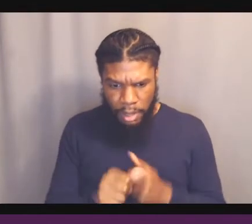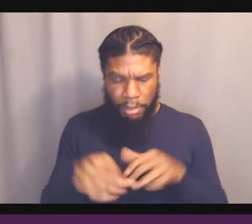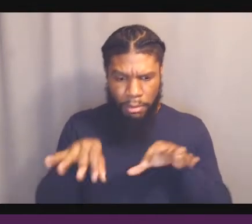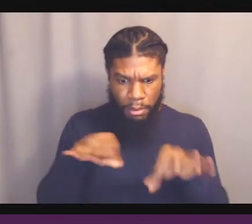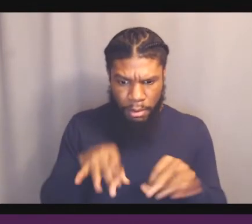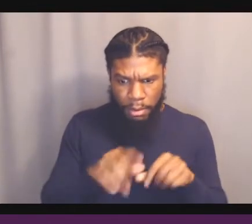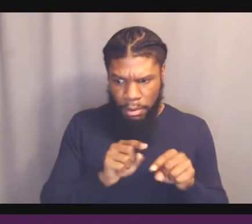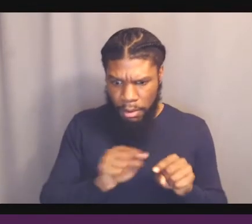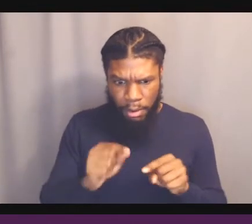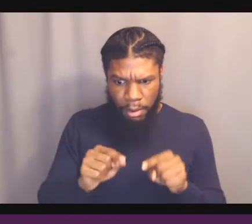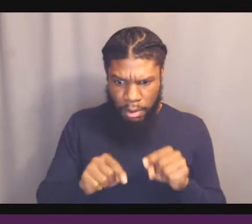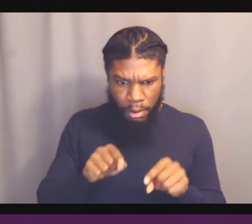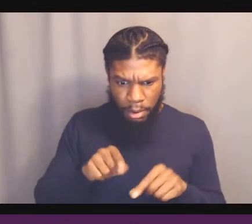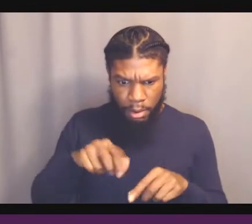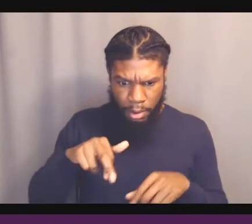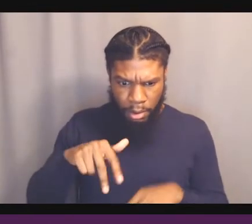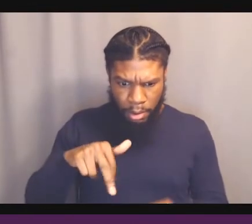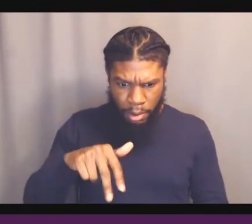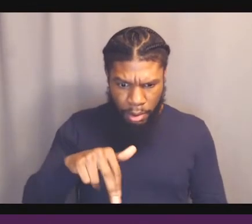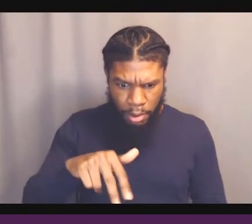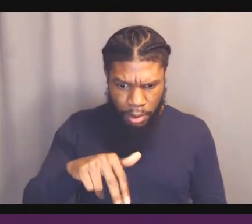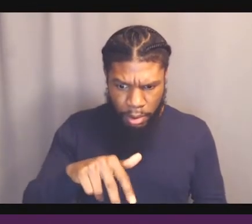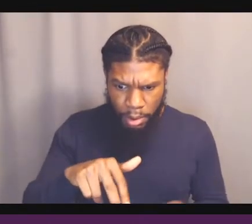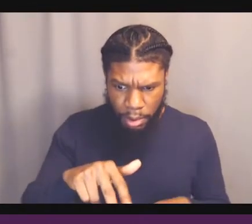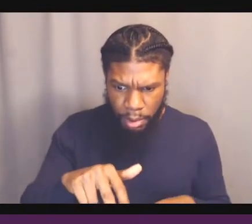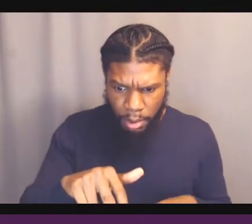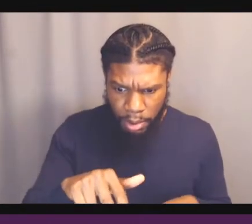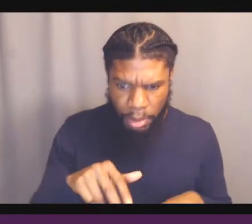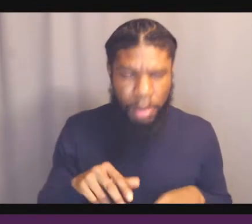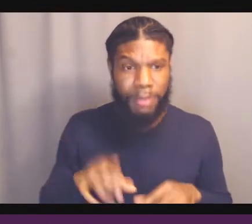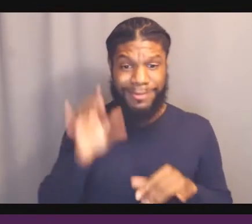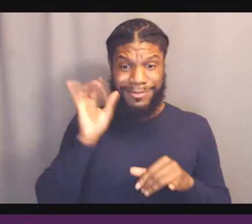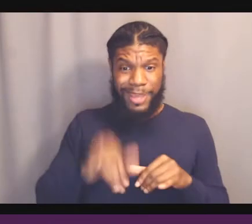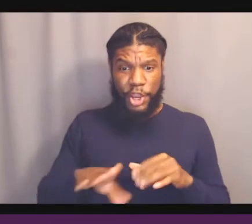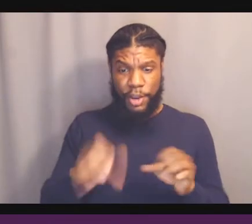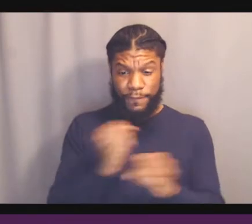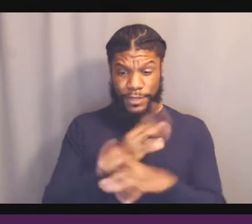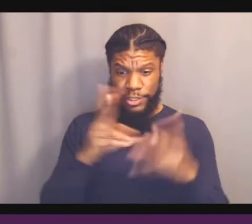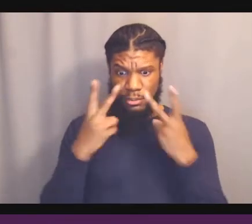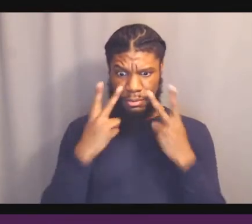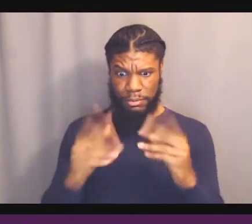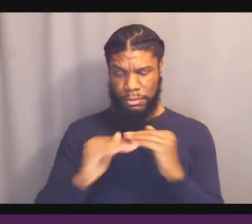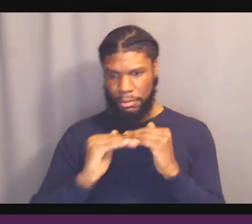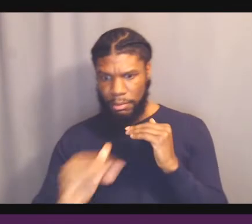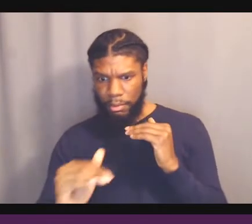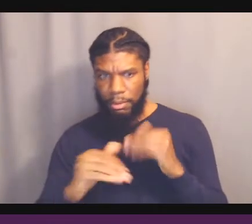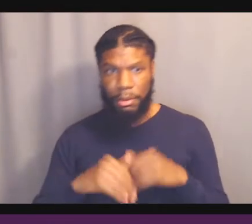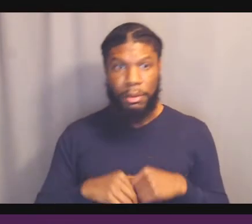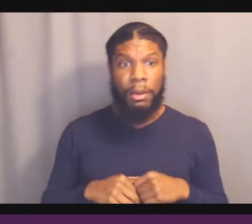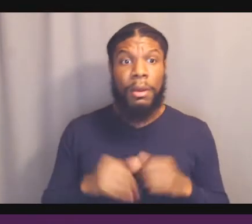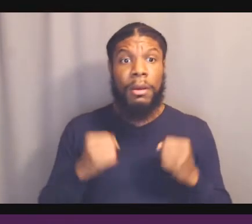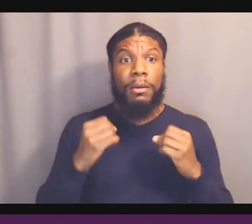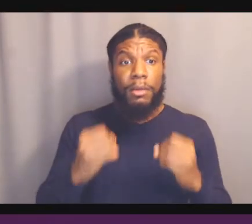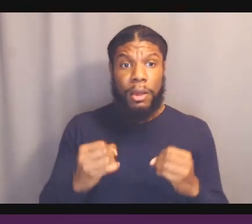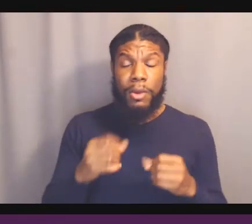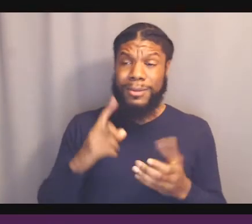the monotony of looking down at her carpet or her floor all day long. And some of us are simply going through